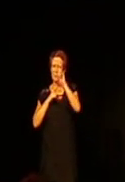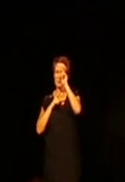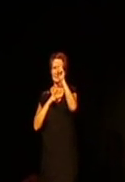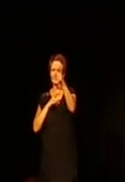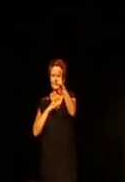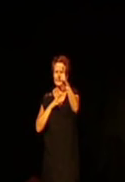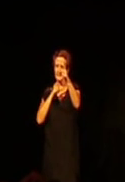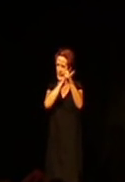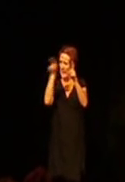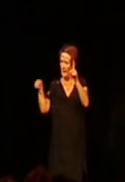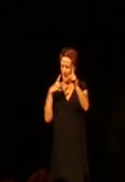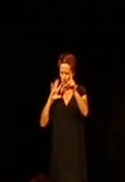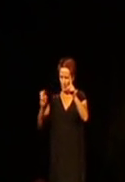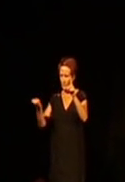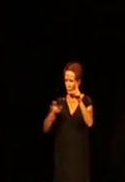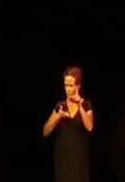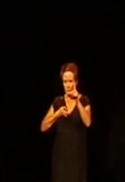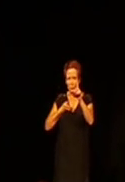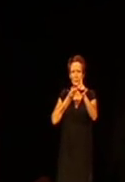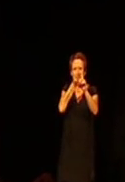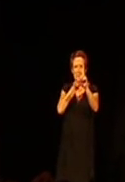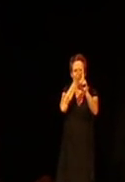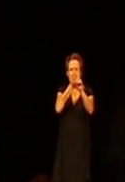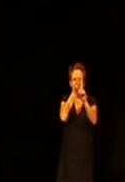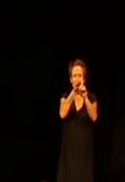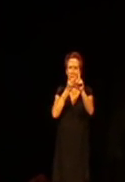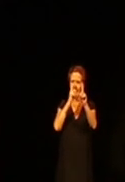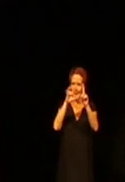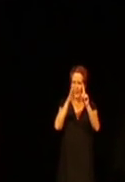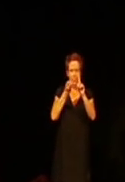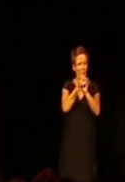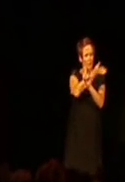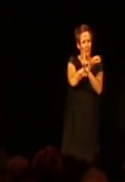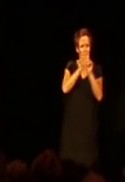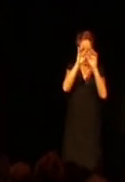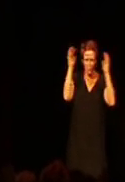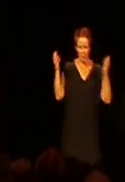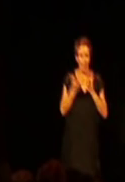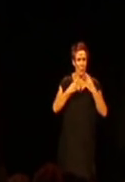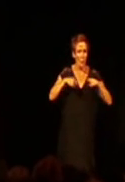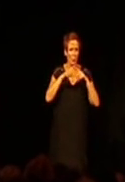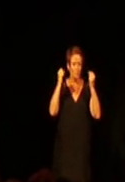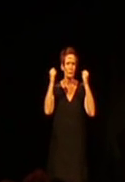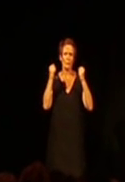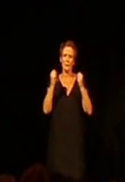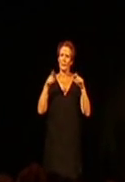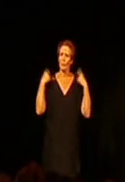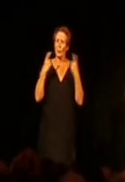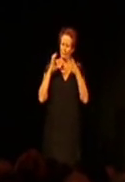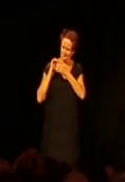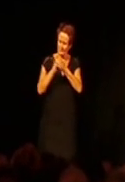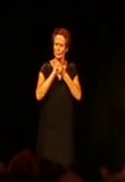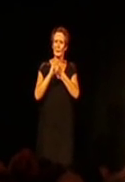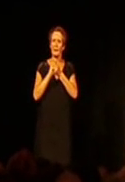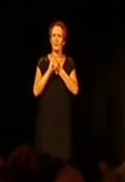contribution we can make to the rest of the world, we're all together, we're all stronger, we're all achieving things. We